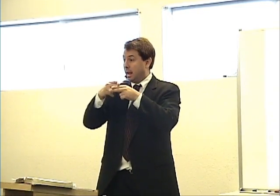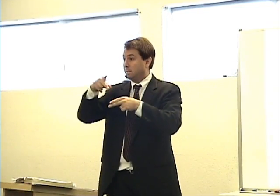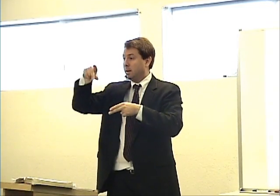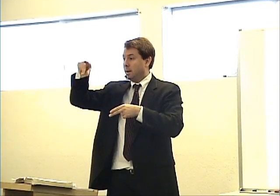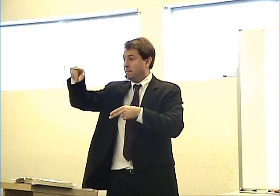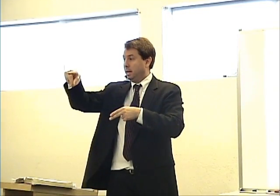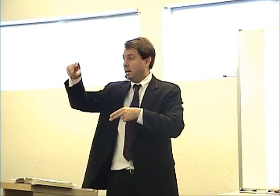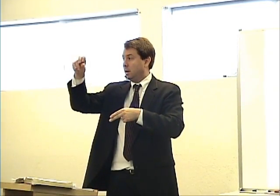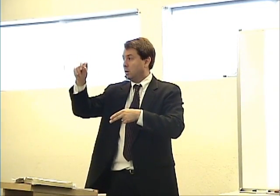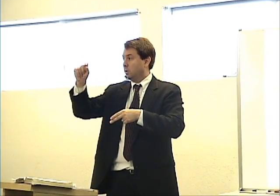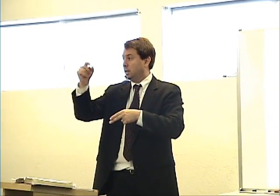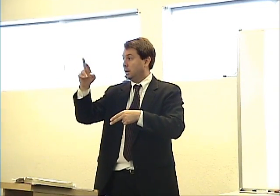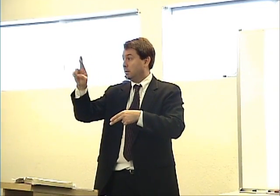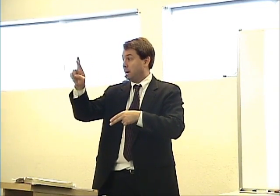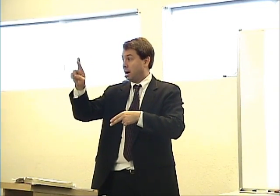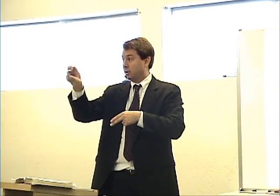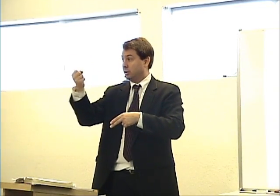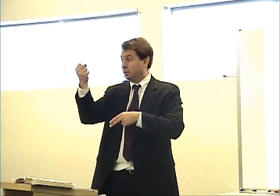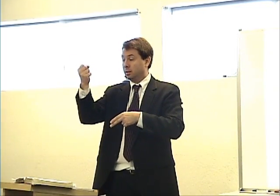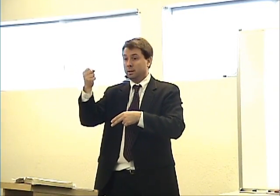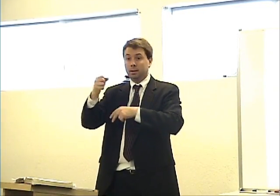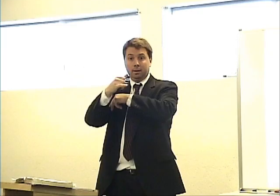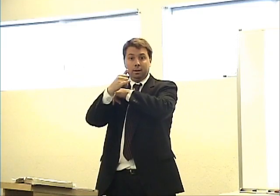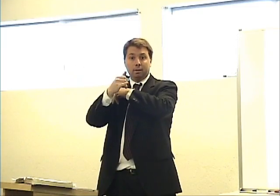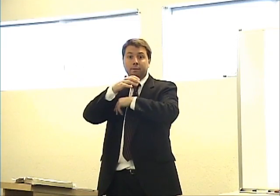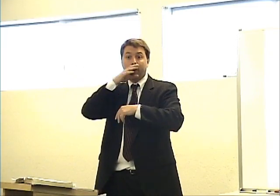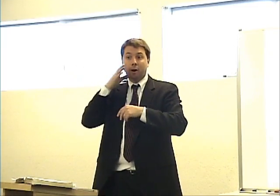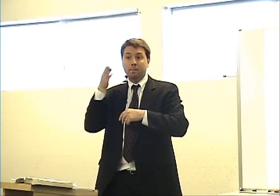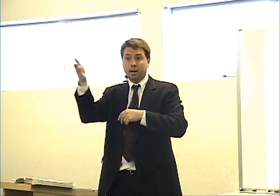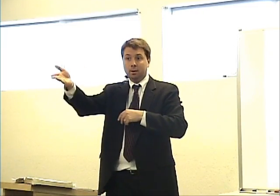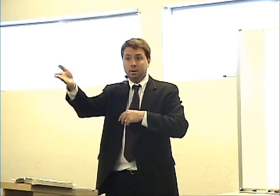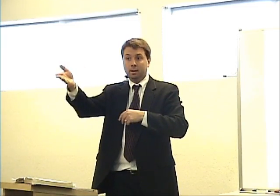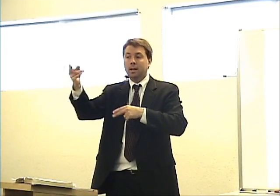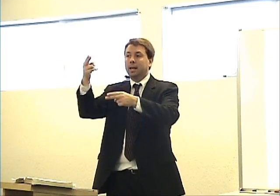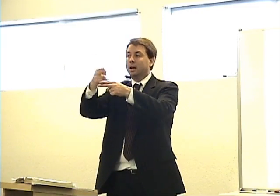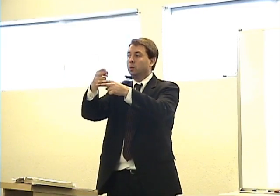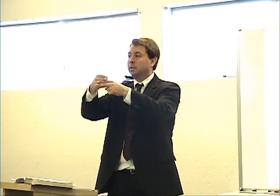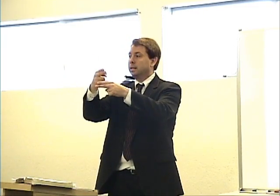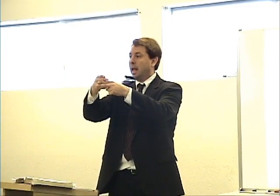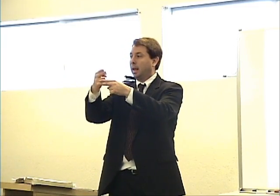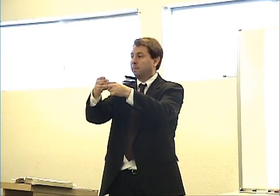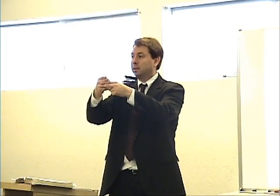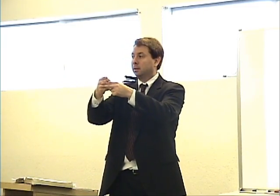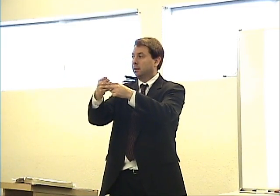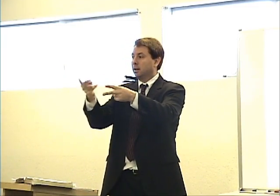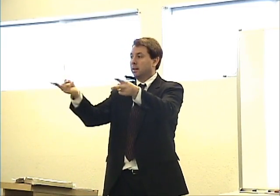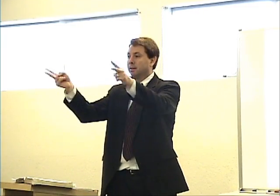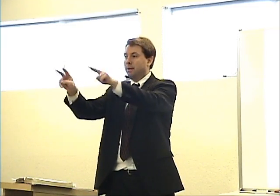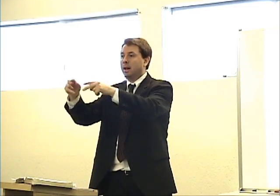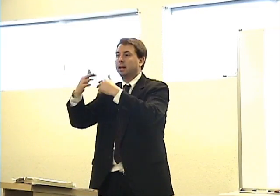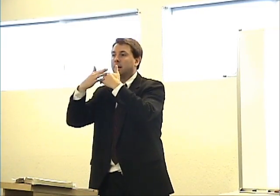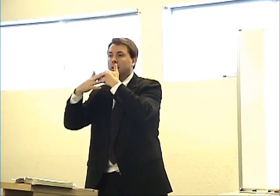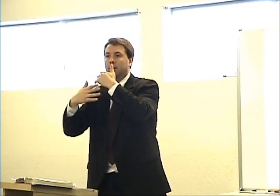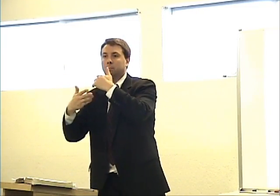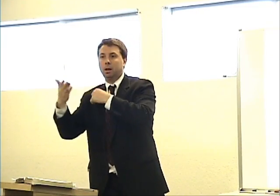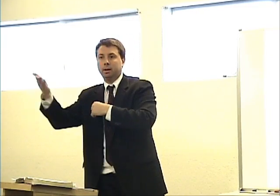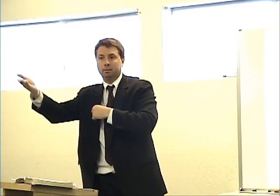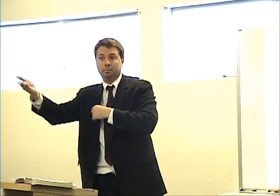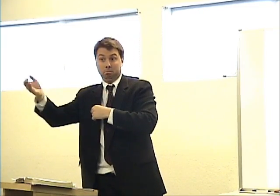named Potter's farm there, it was named the Valley of Blood.